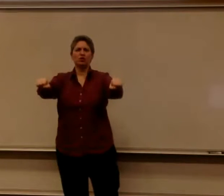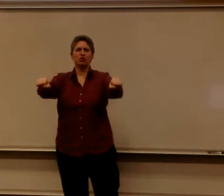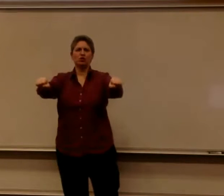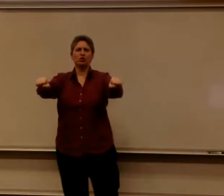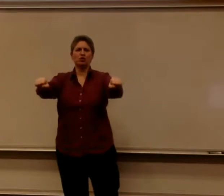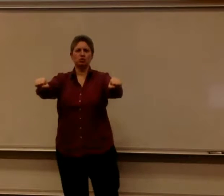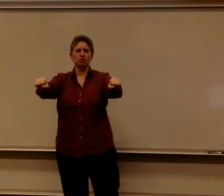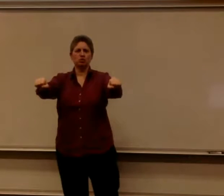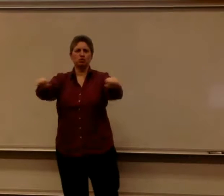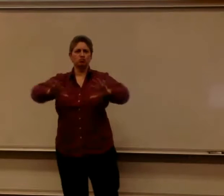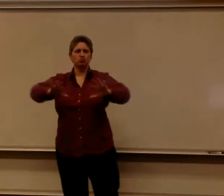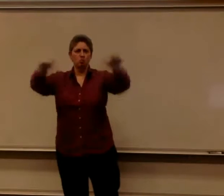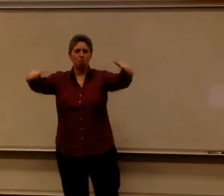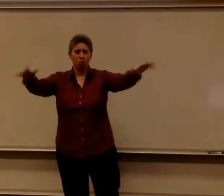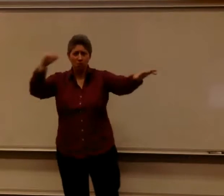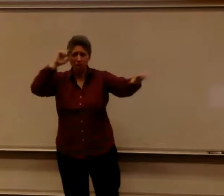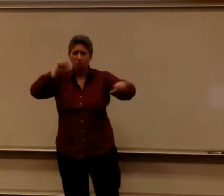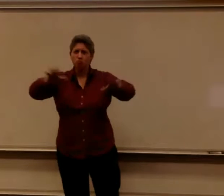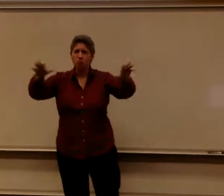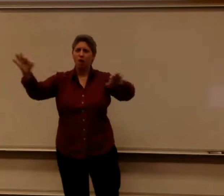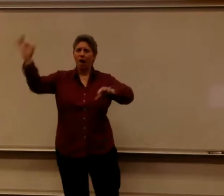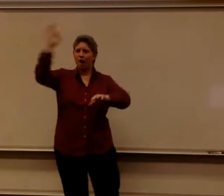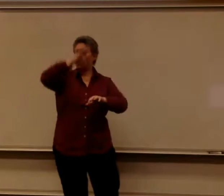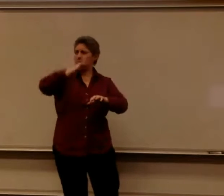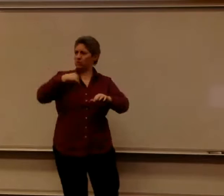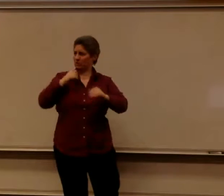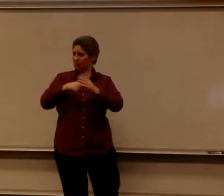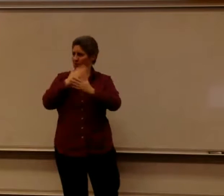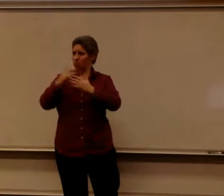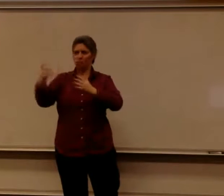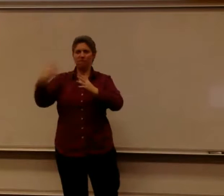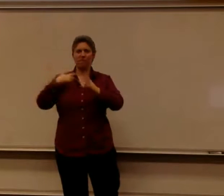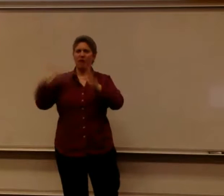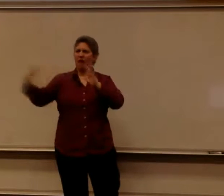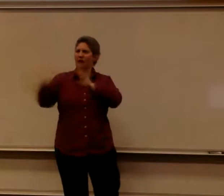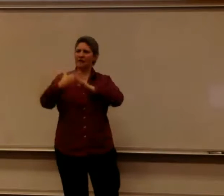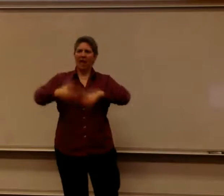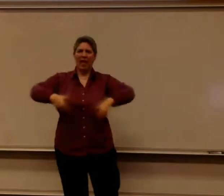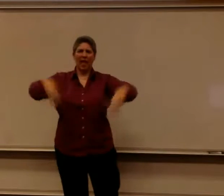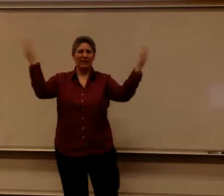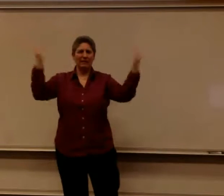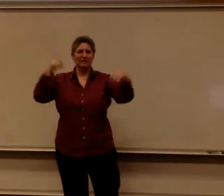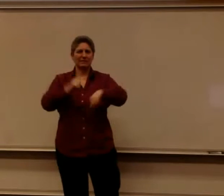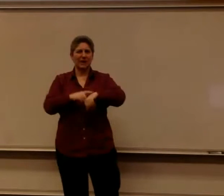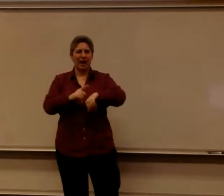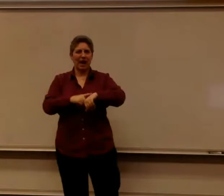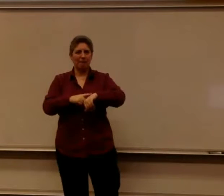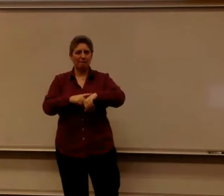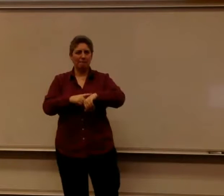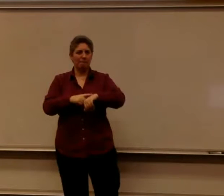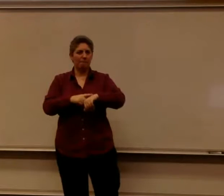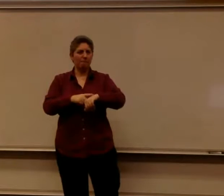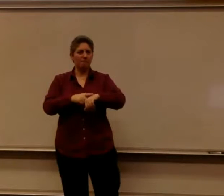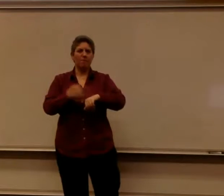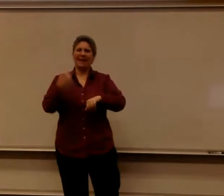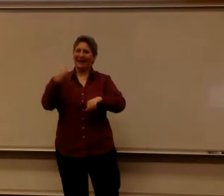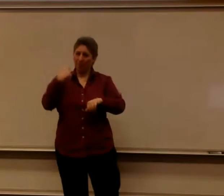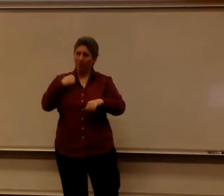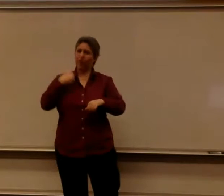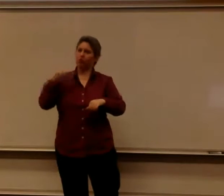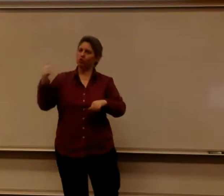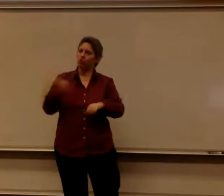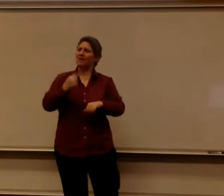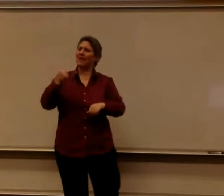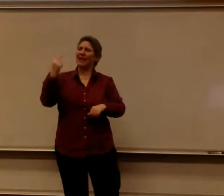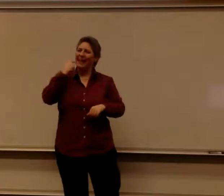that Hilary said, we don't want to treat ESL users as being hard to reach. I think Scotland can be very rural, and we have a lot